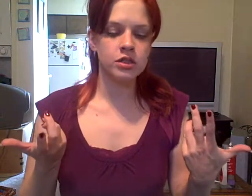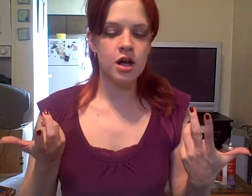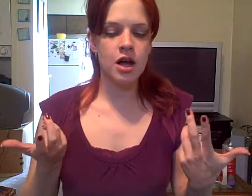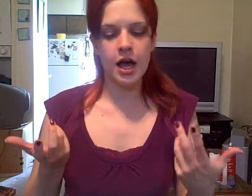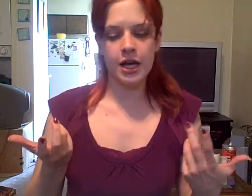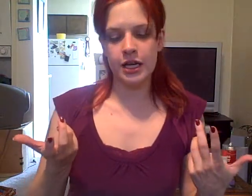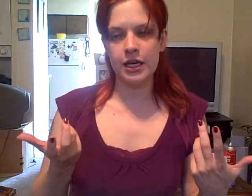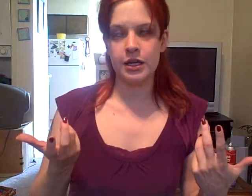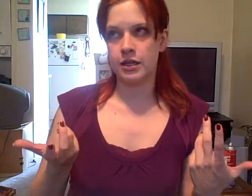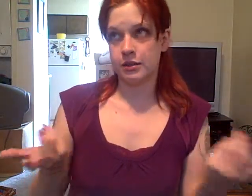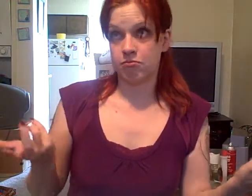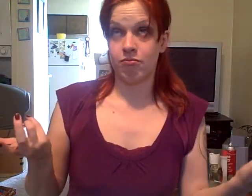coleslaw.